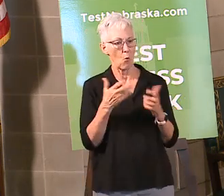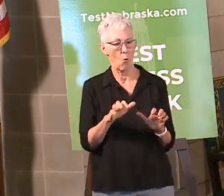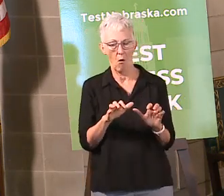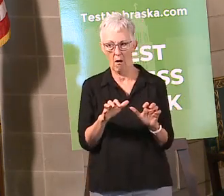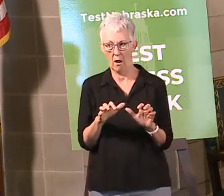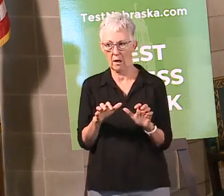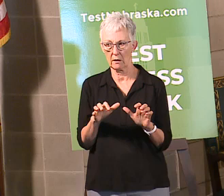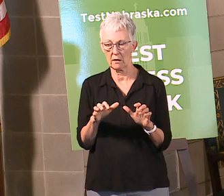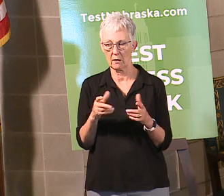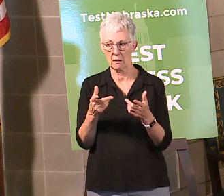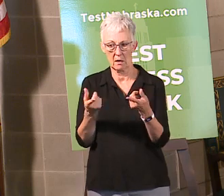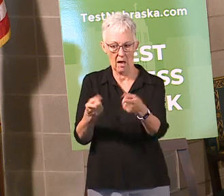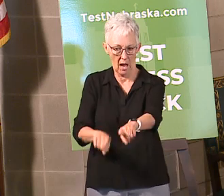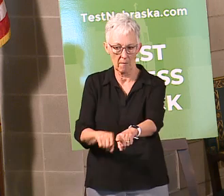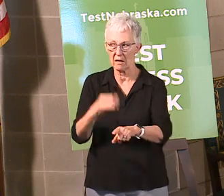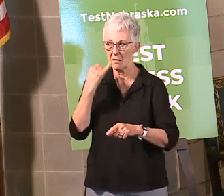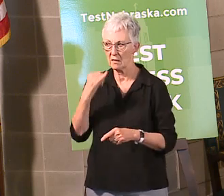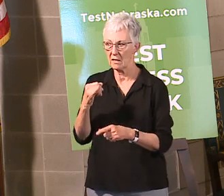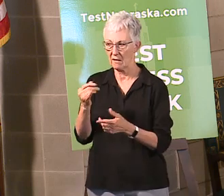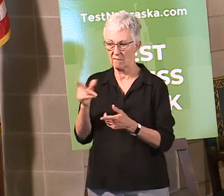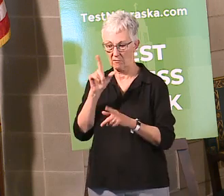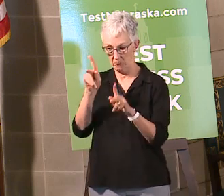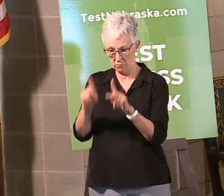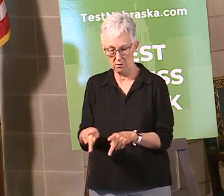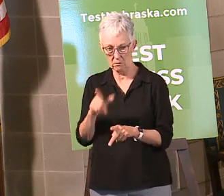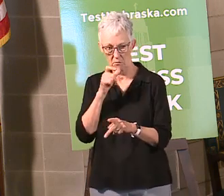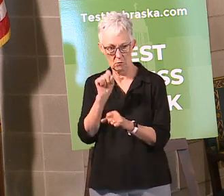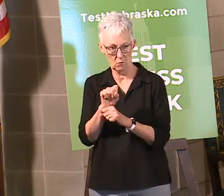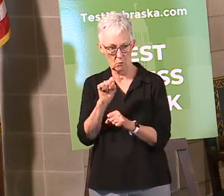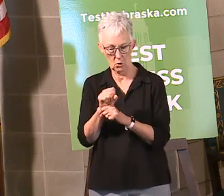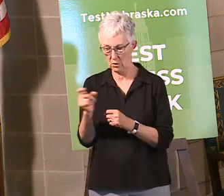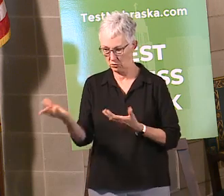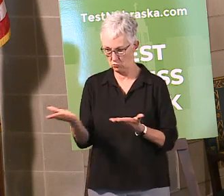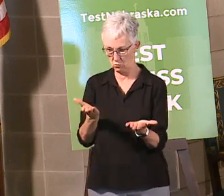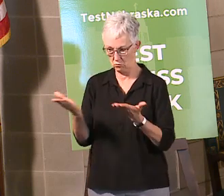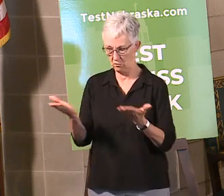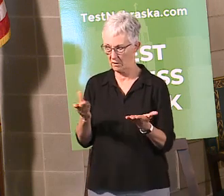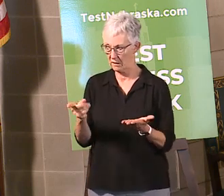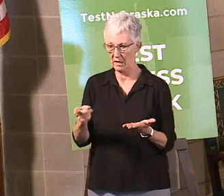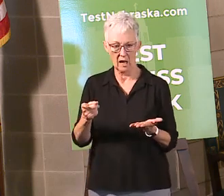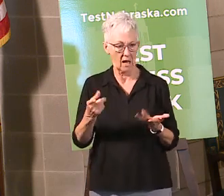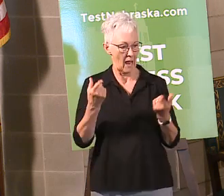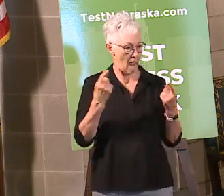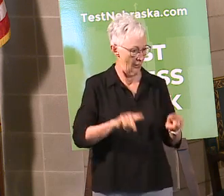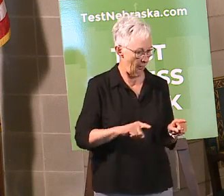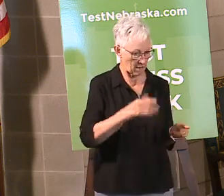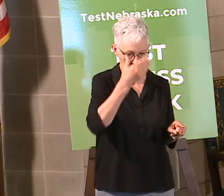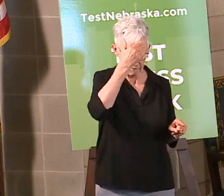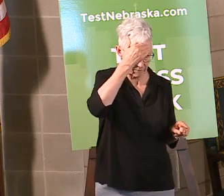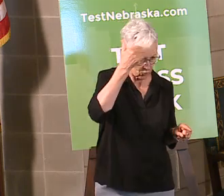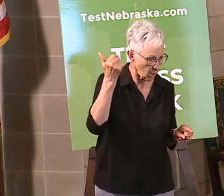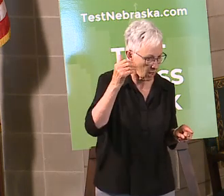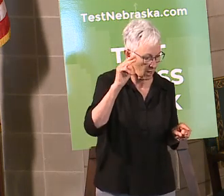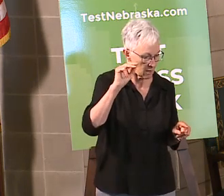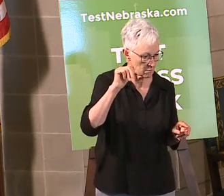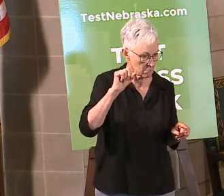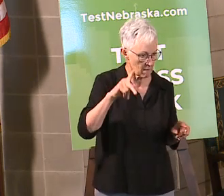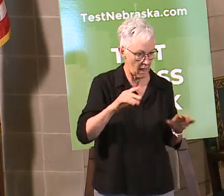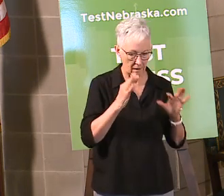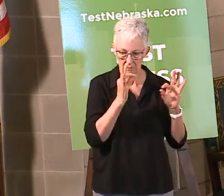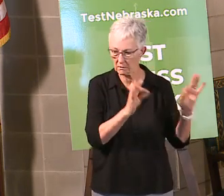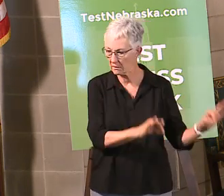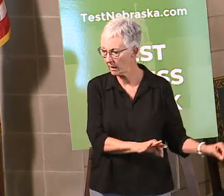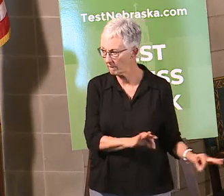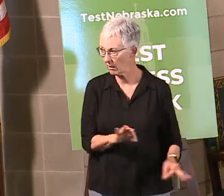or got knocked off or whatever, that they would be filed with a misdemeanor, criminal offense for forgetting